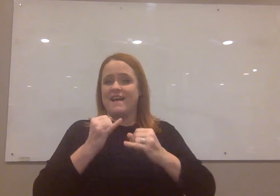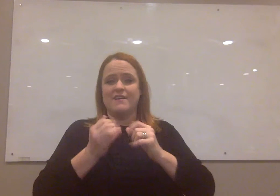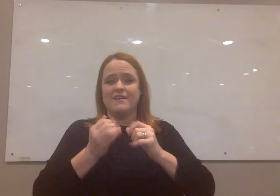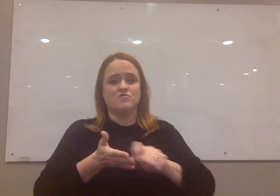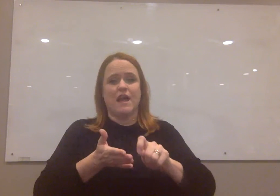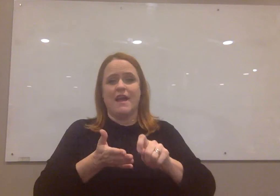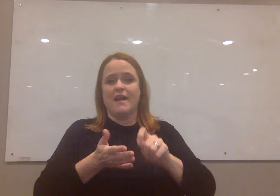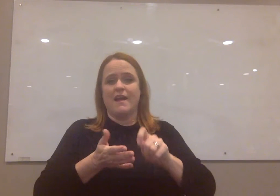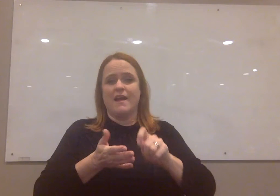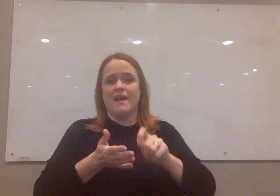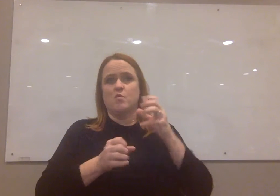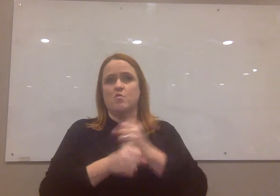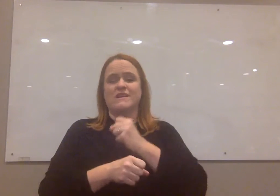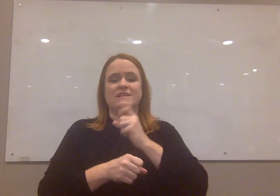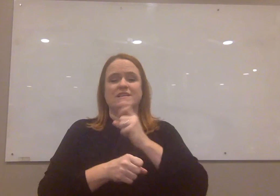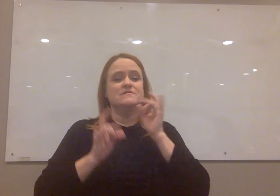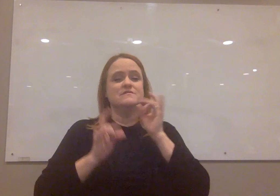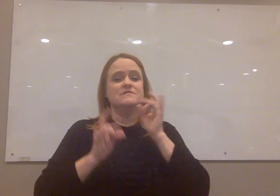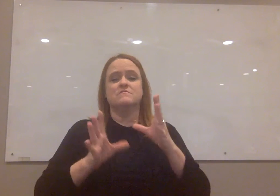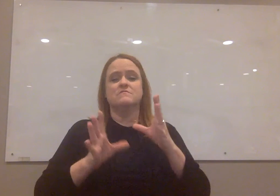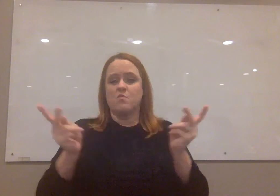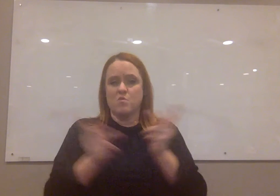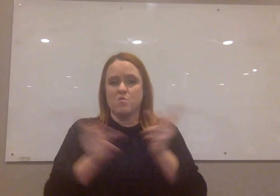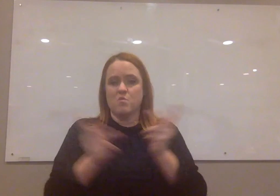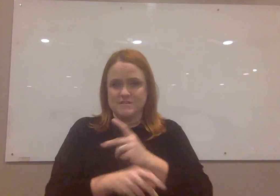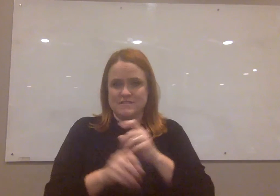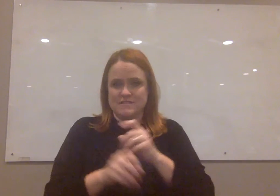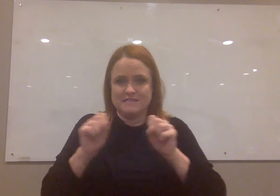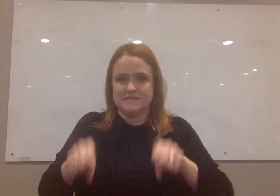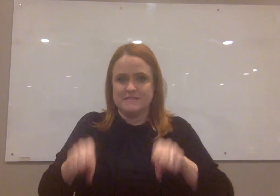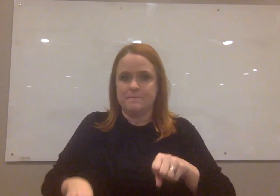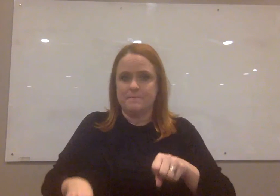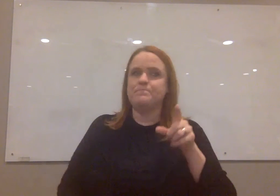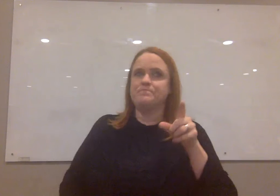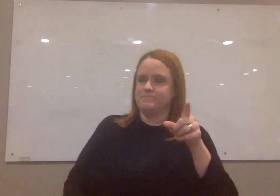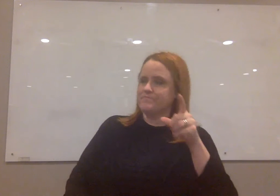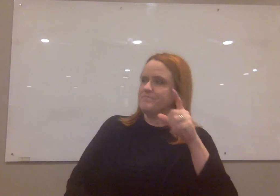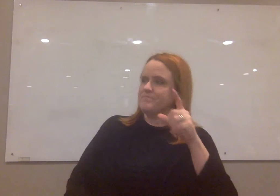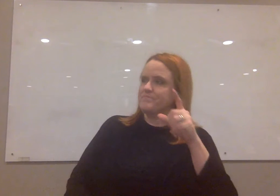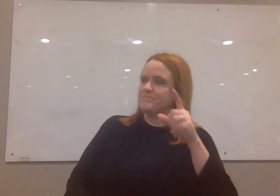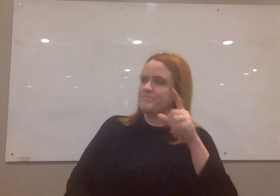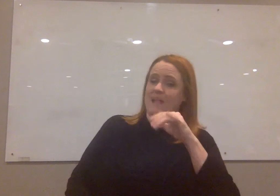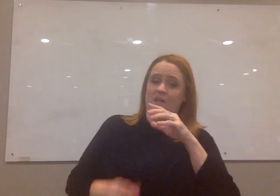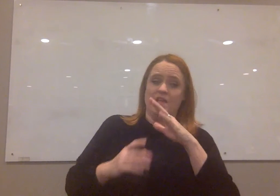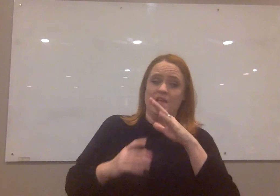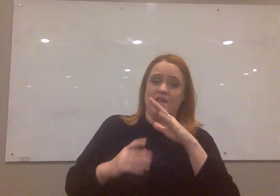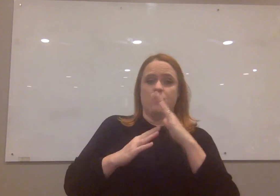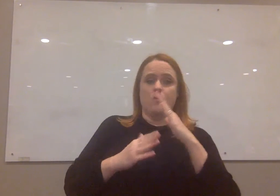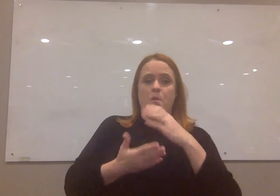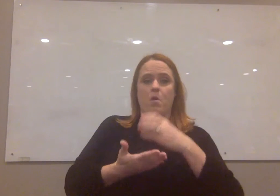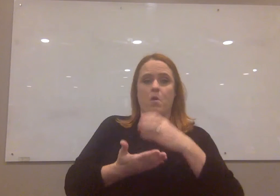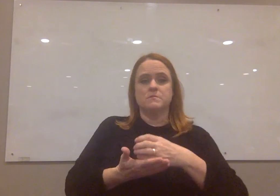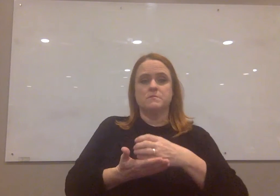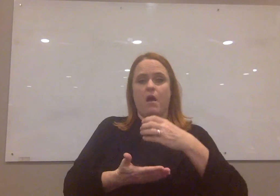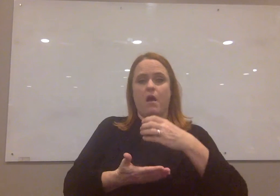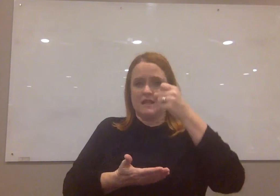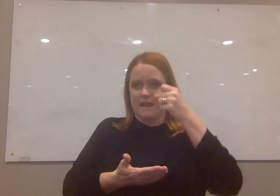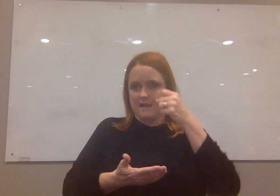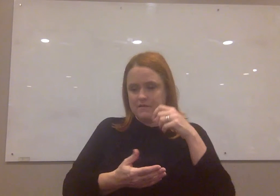X is like, I think the foremost bottleneck in many systems is X reads